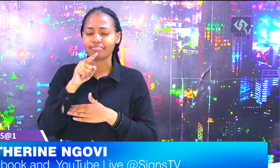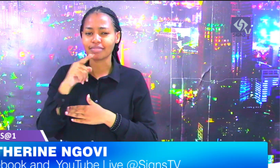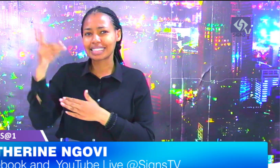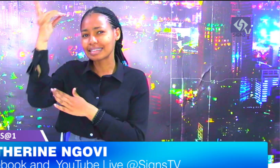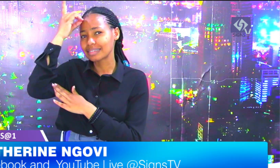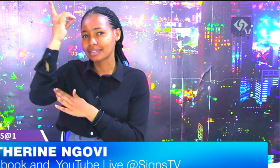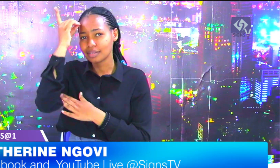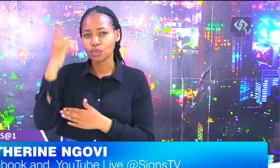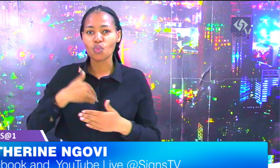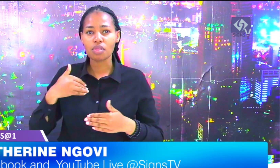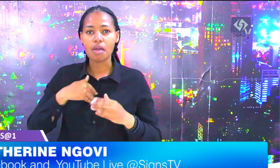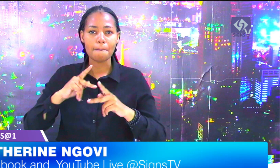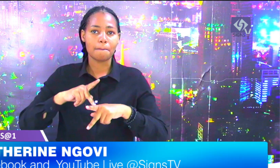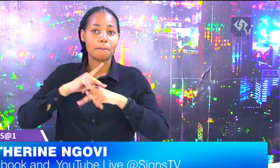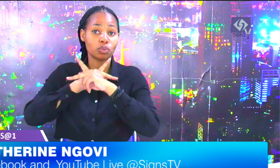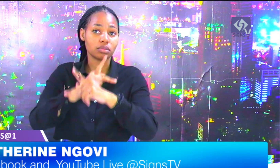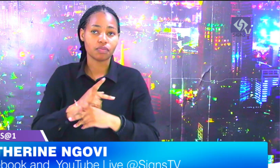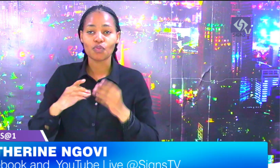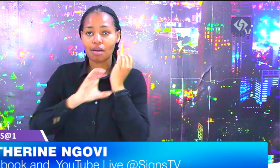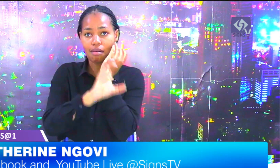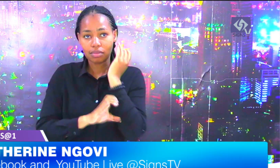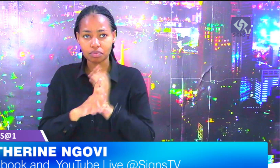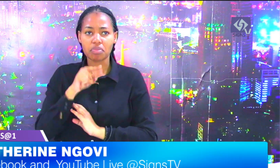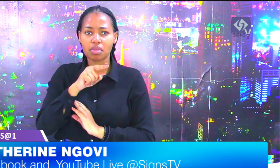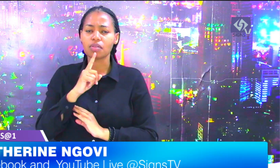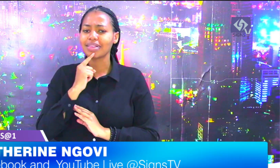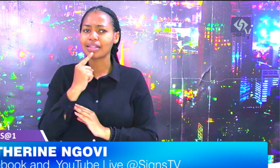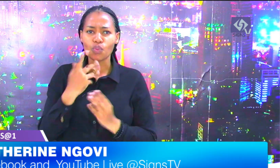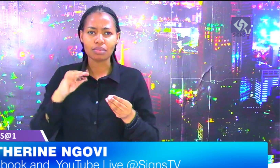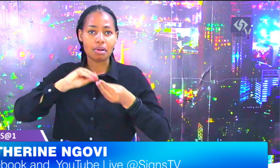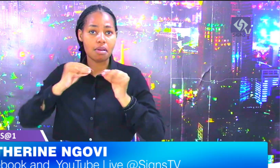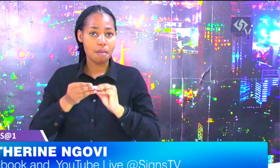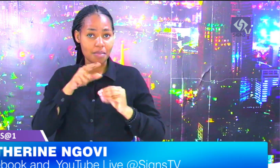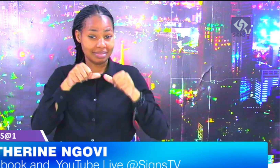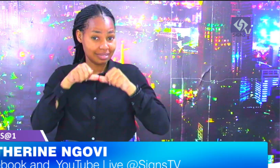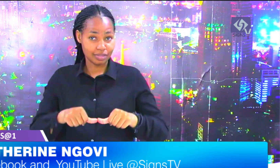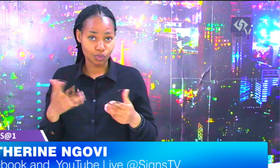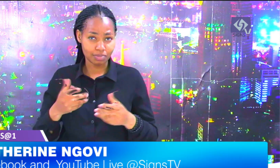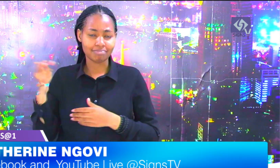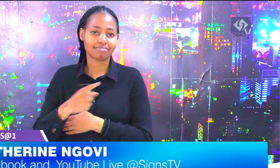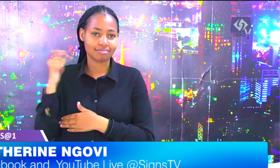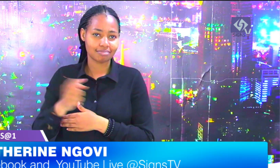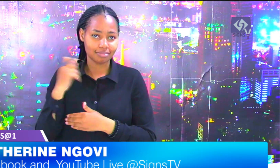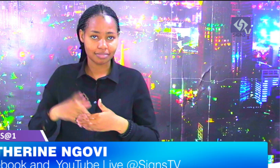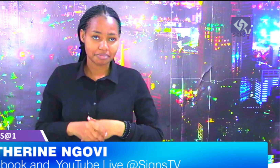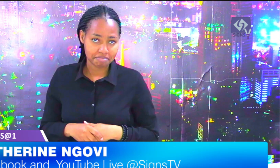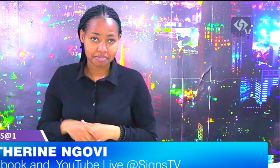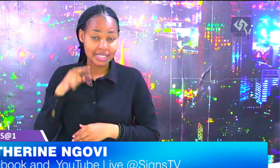that rigorous mapping efforts by the Ministry of Health has so far mapped out of a total 15